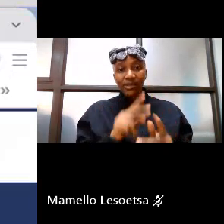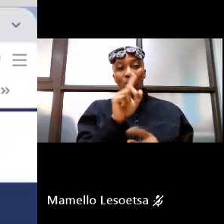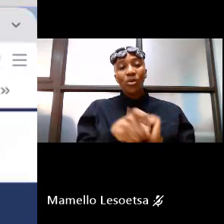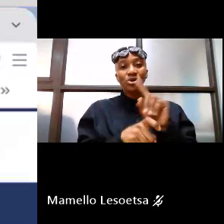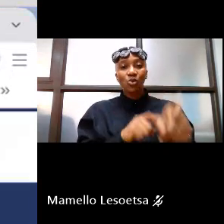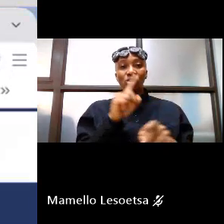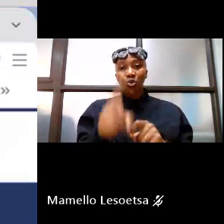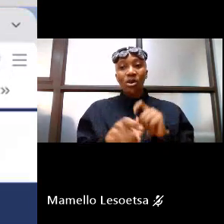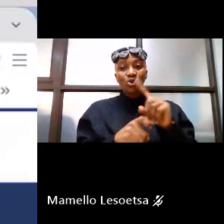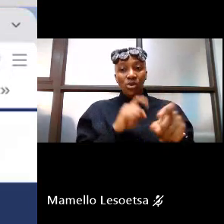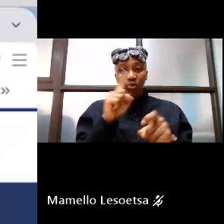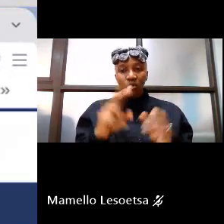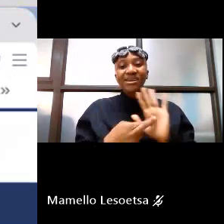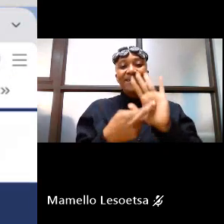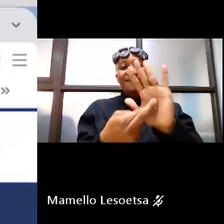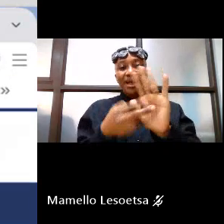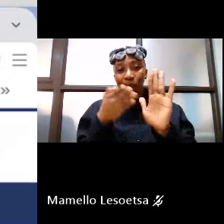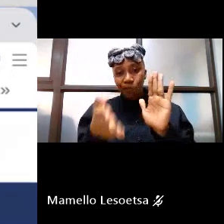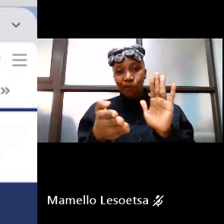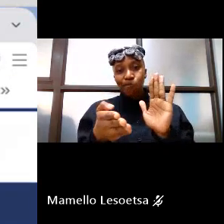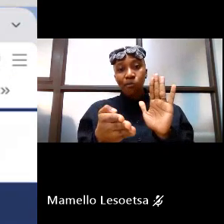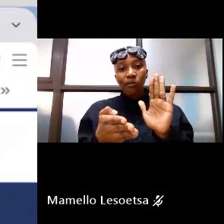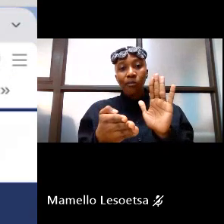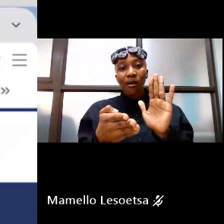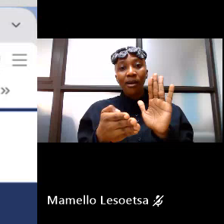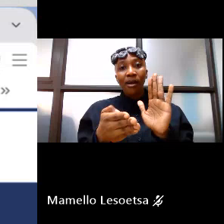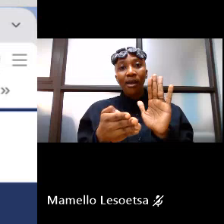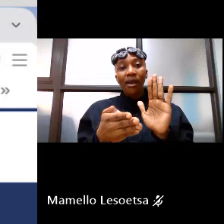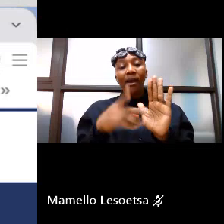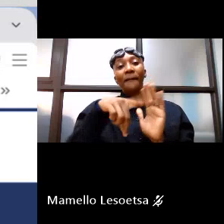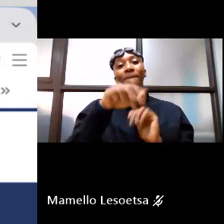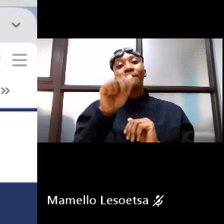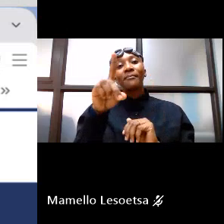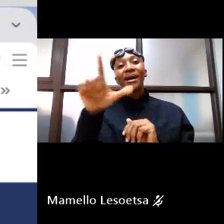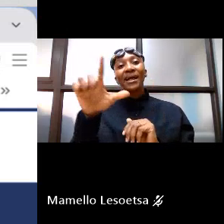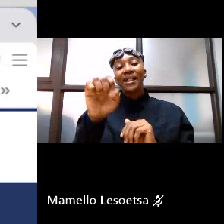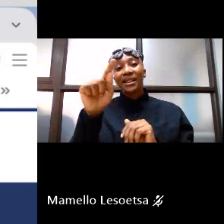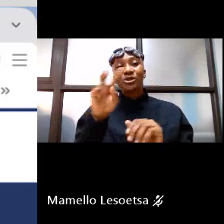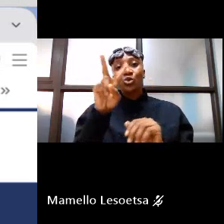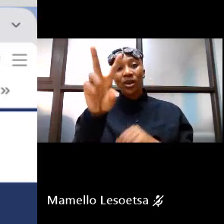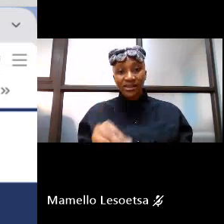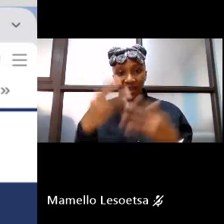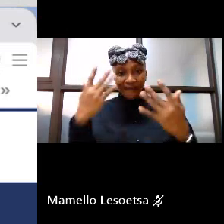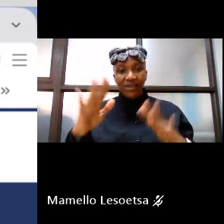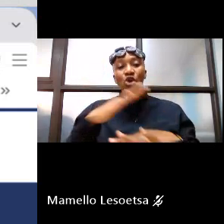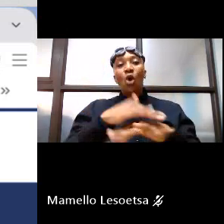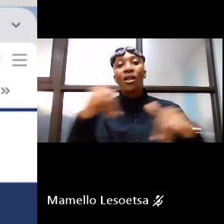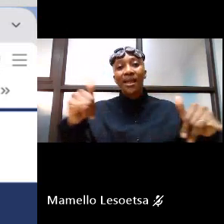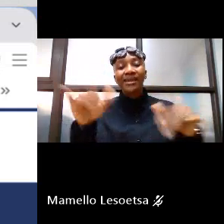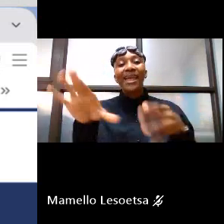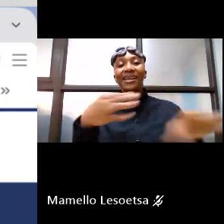the reflection, part 20. Then the online activity, which is not for marks, as we said.